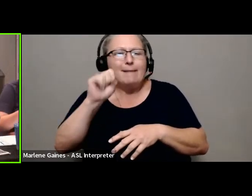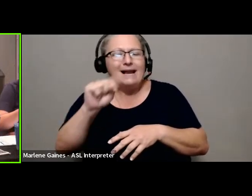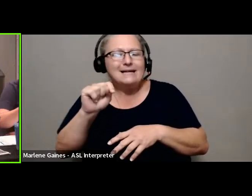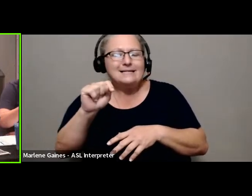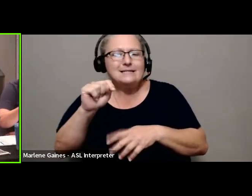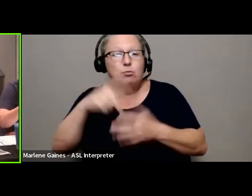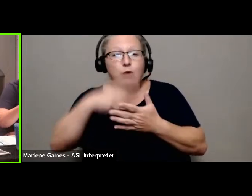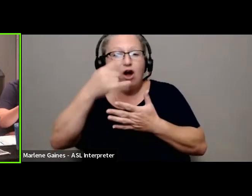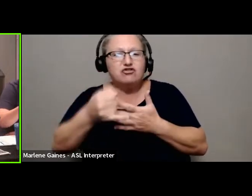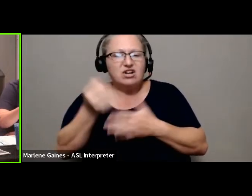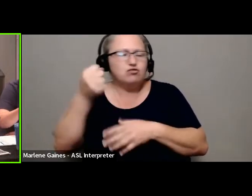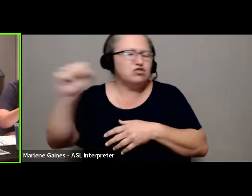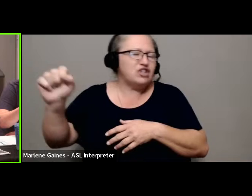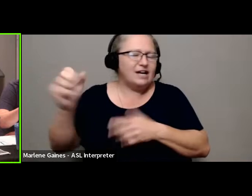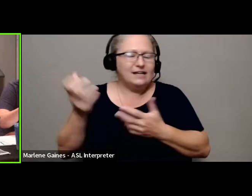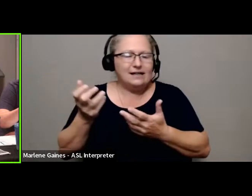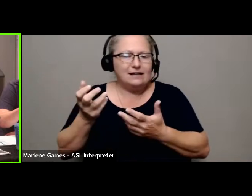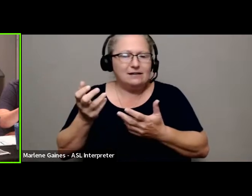being rejected.